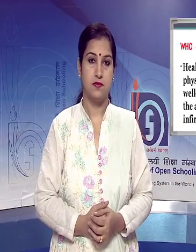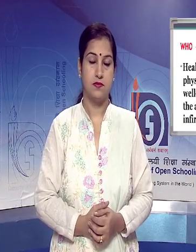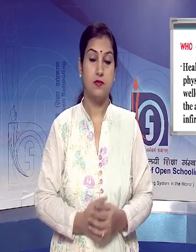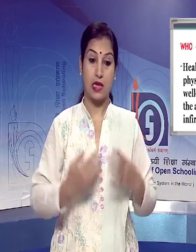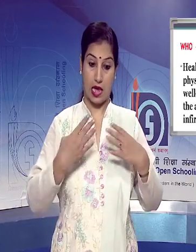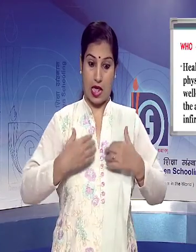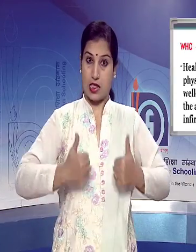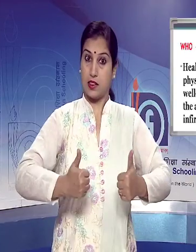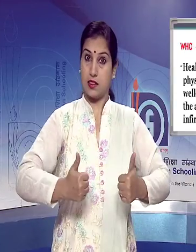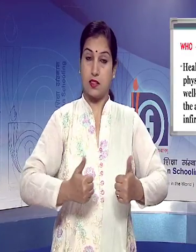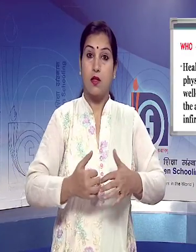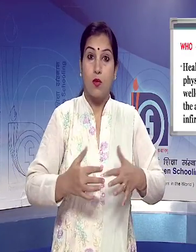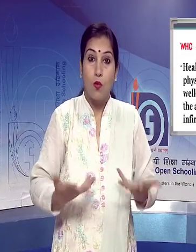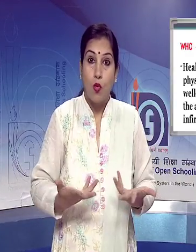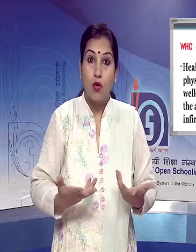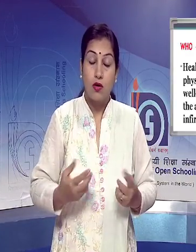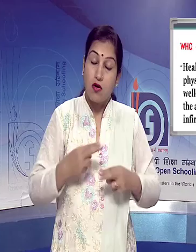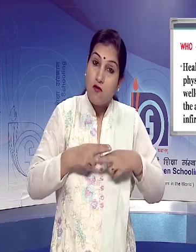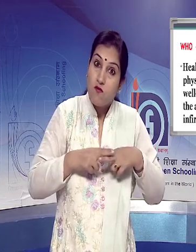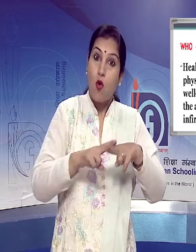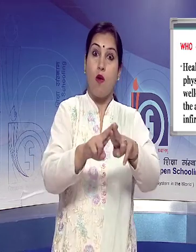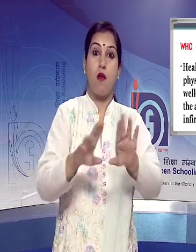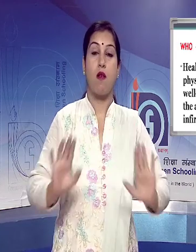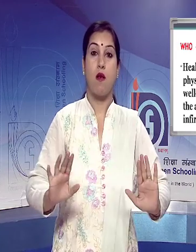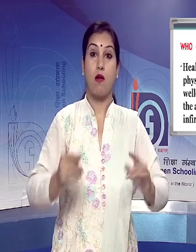health is a state of complete physical,